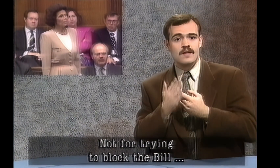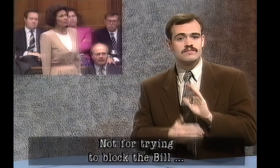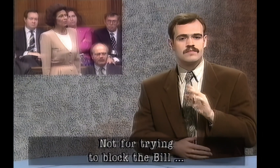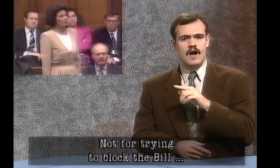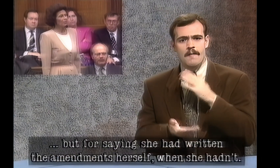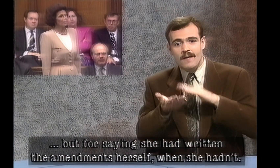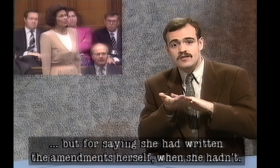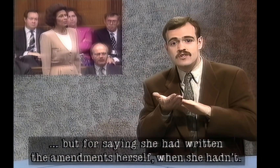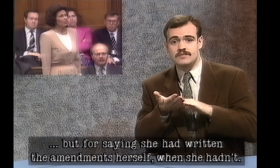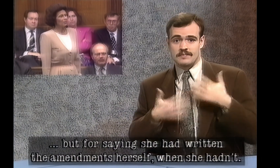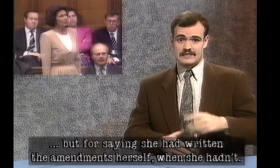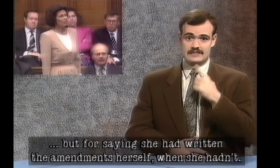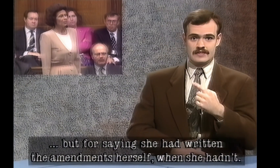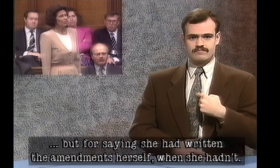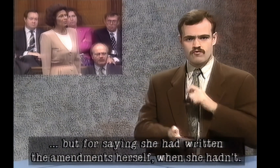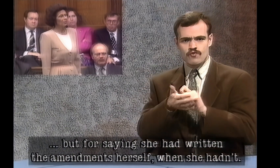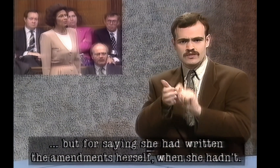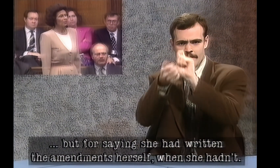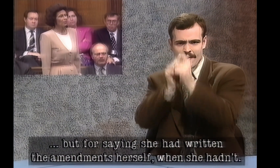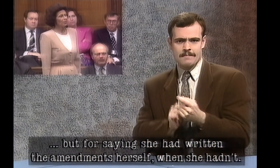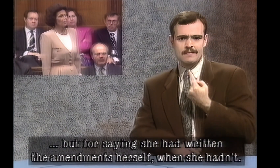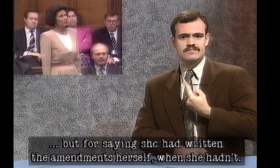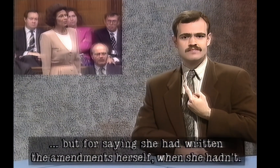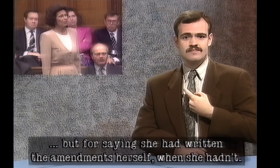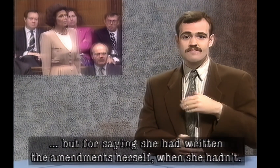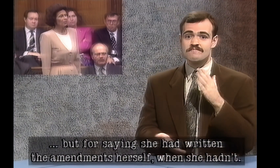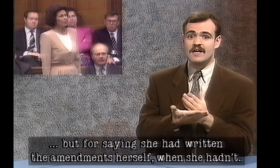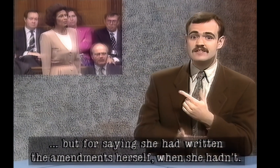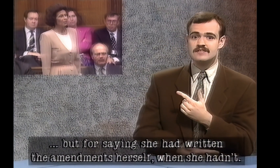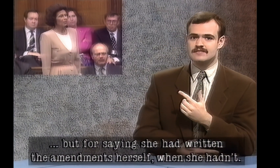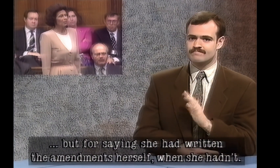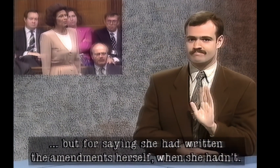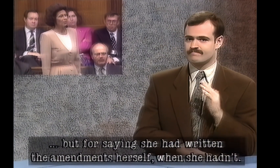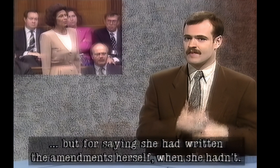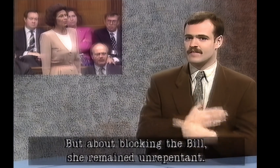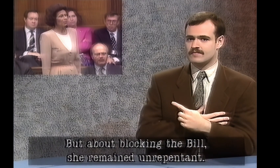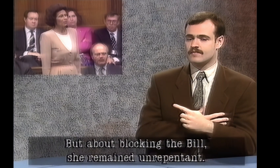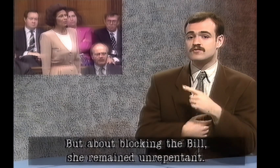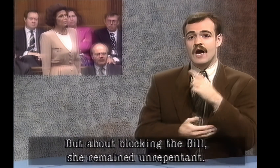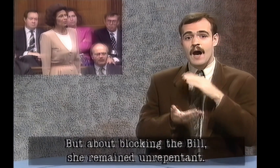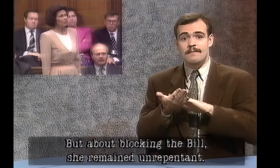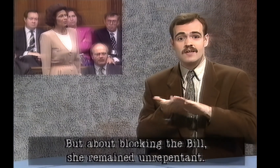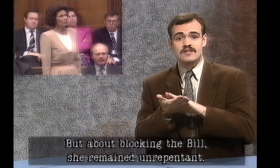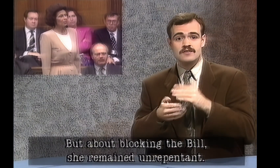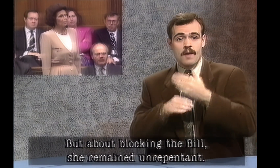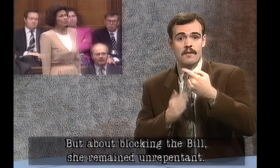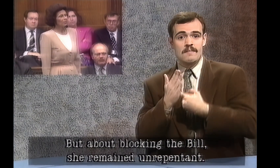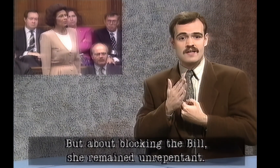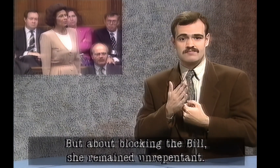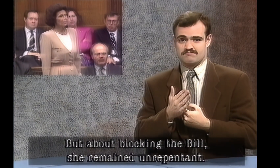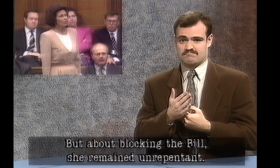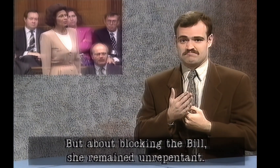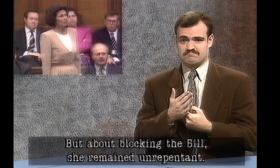block the bill, but for saying she had written the amendments herself, when in fact she hadn't. But about blocking the bill, she